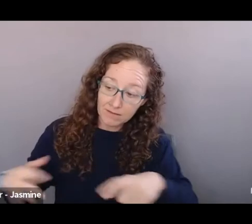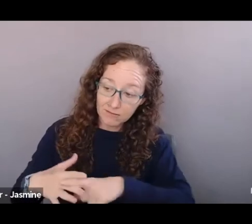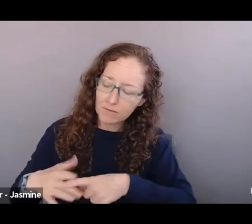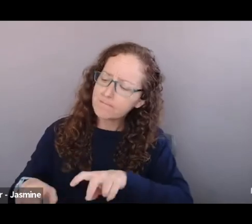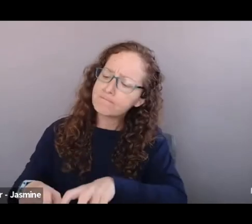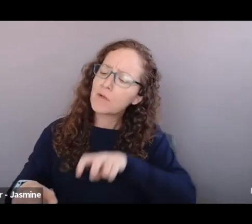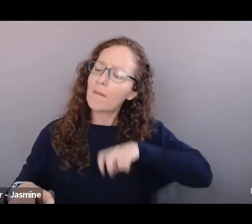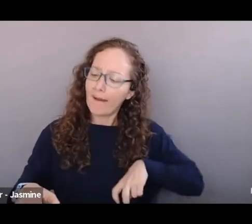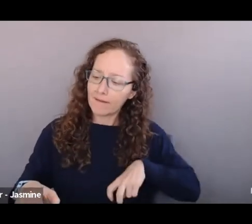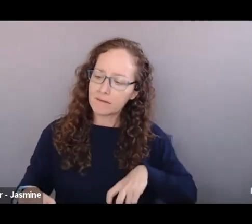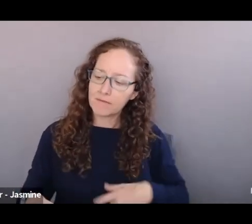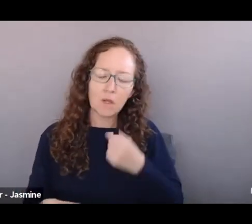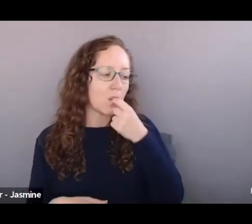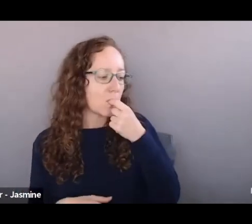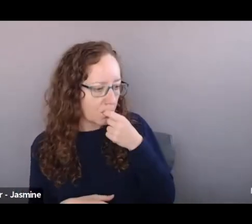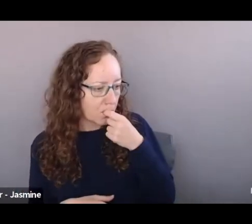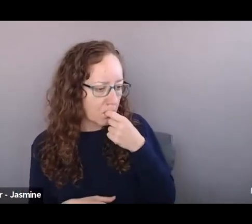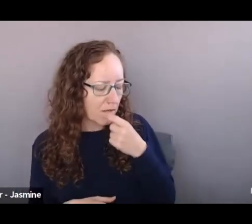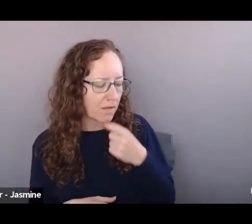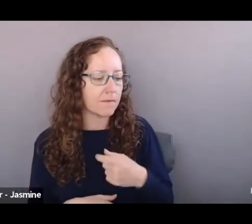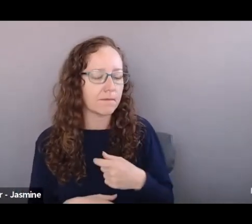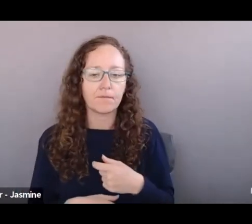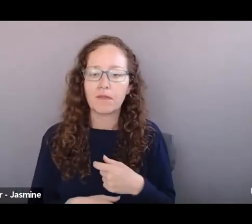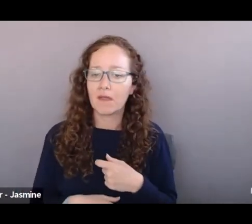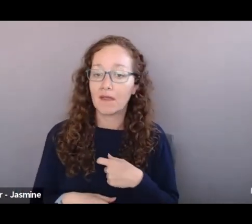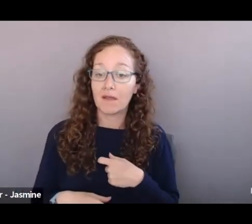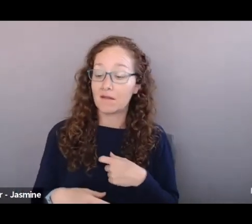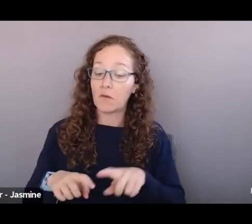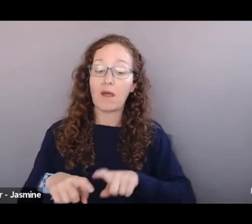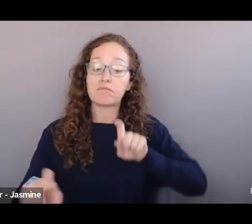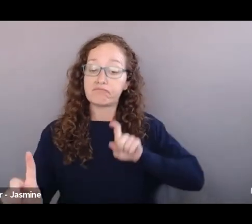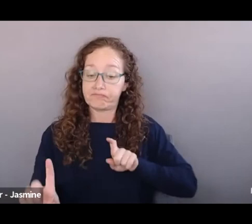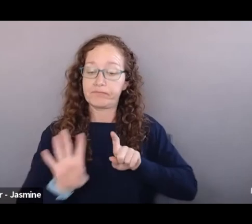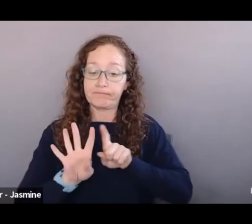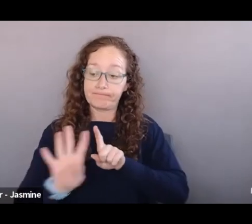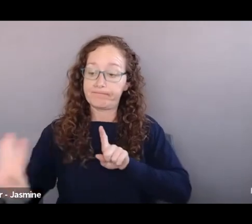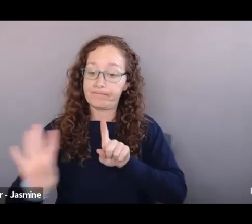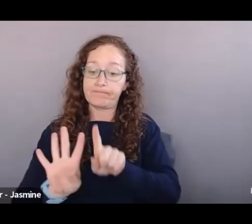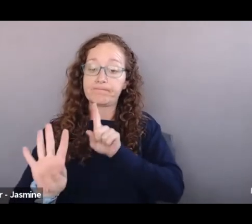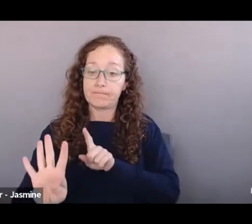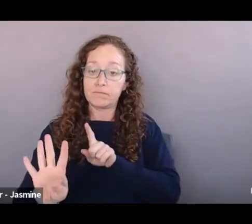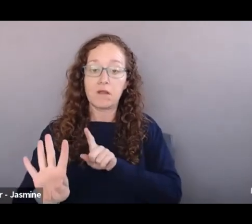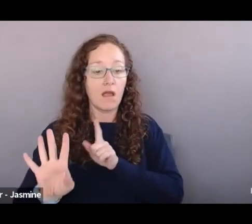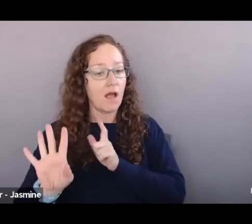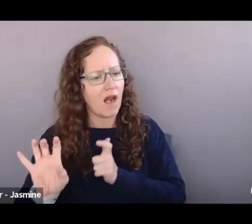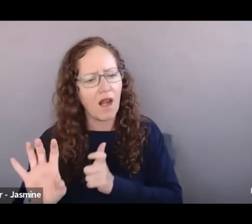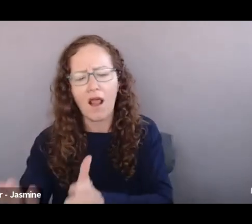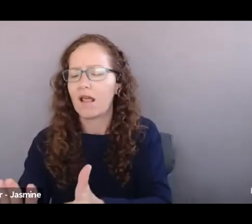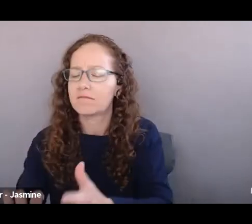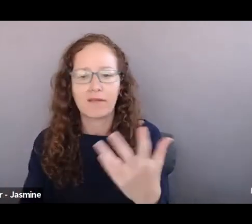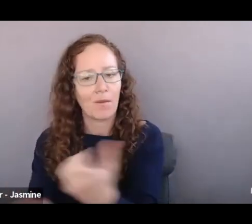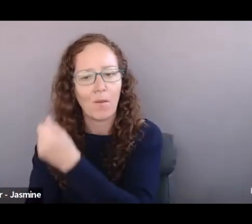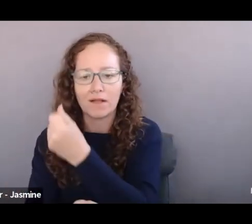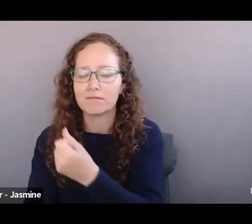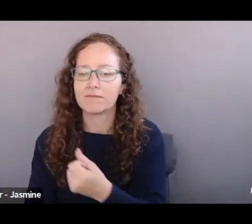whistle, we ran, and I won. She had me take another step back, and she blew her whistle, and